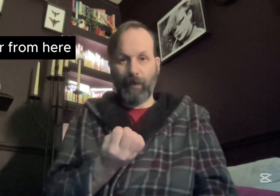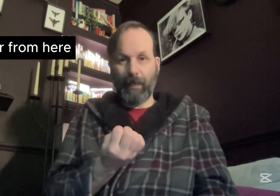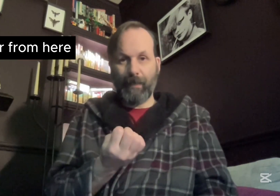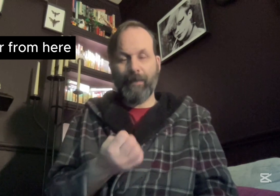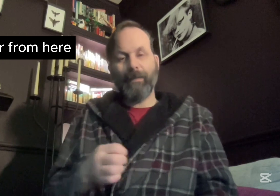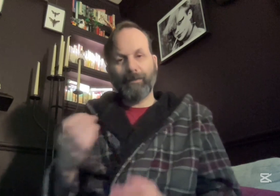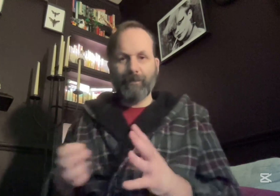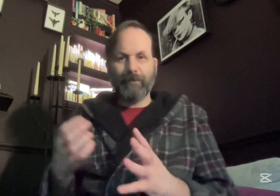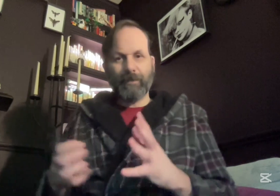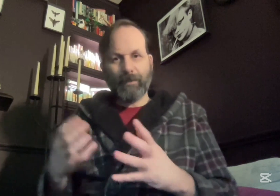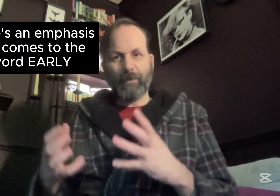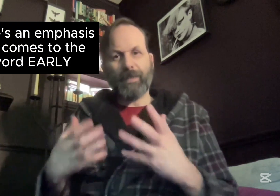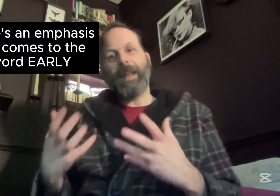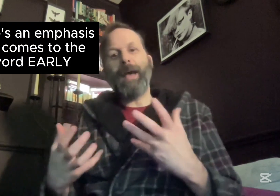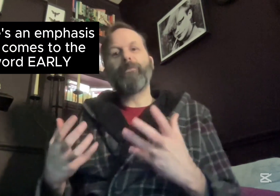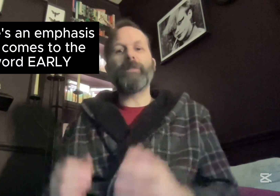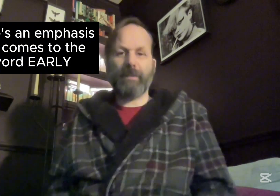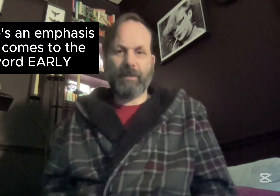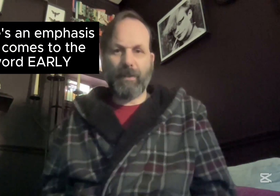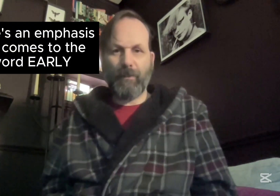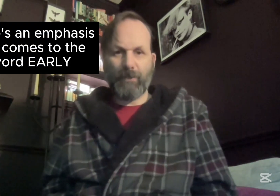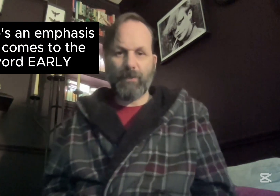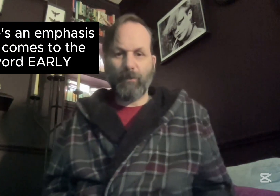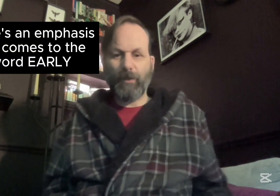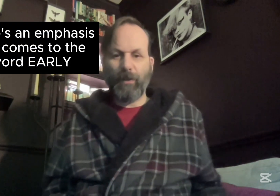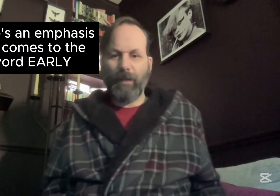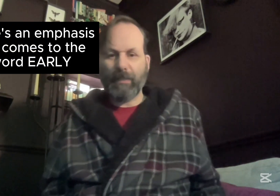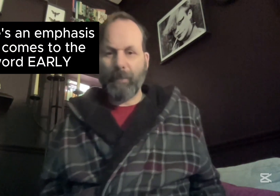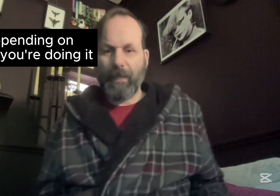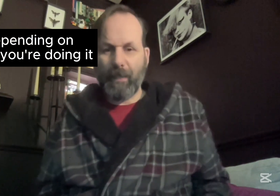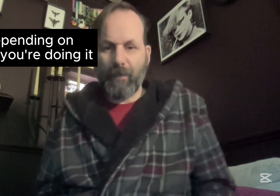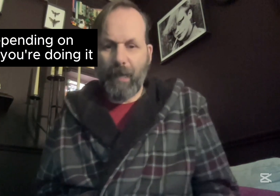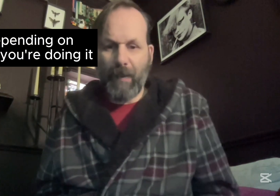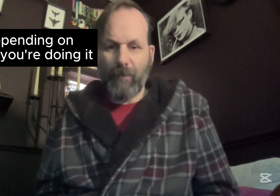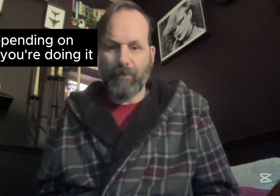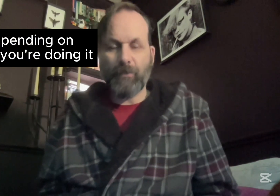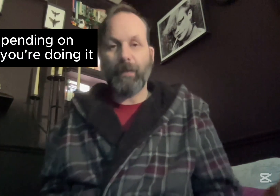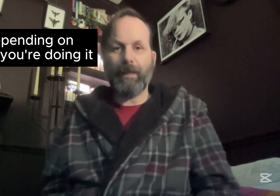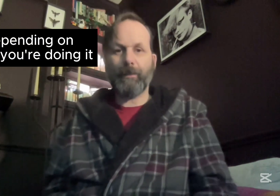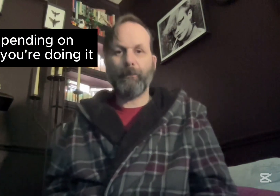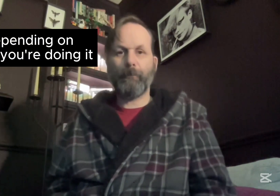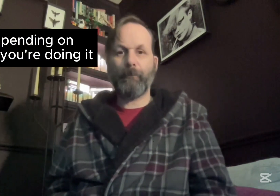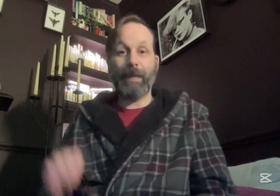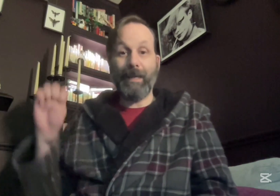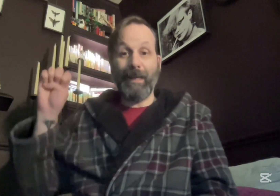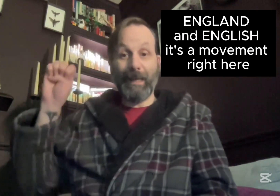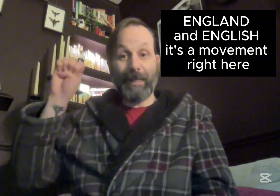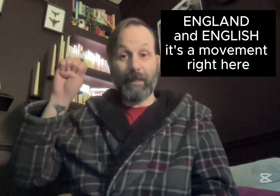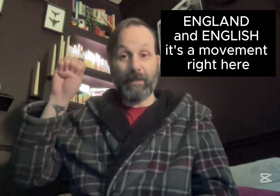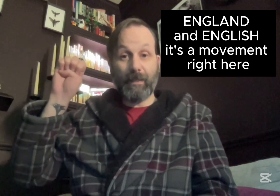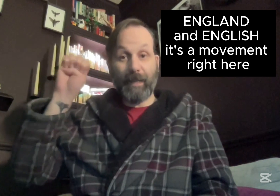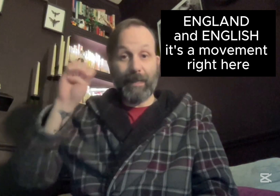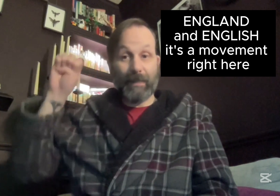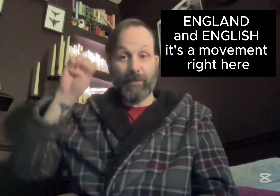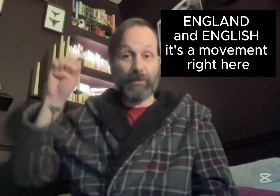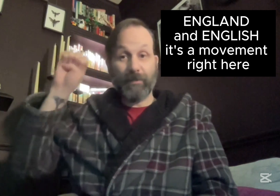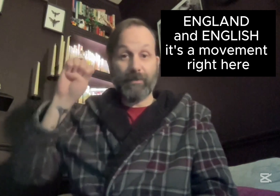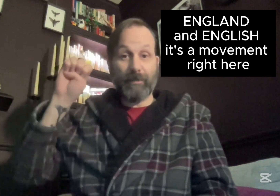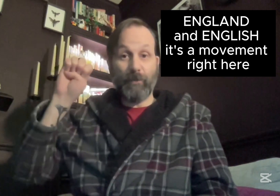early. There's an emphasis that comes to the word early depending on how you're doing it. England and English, it's a